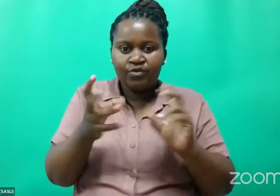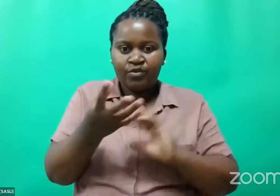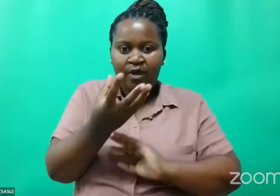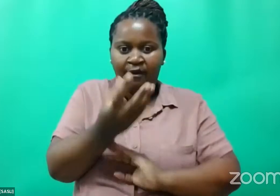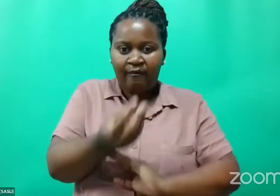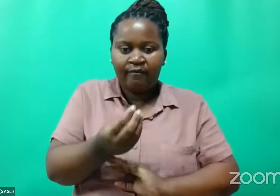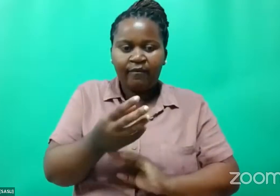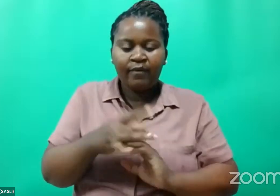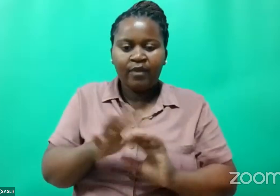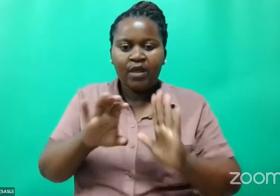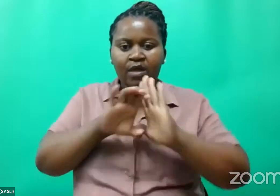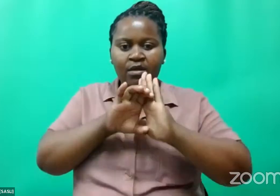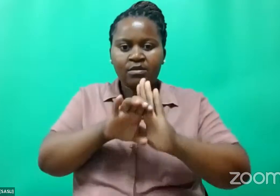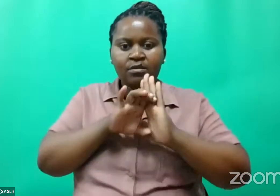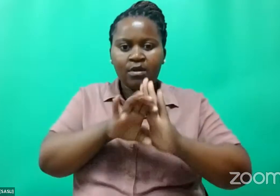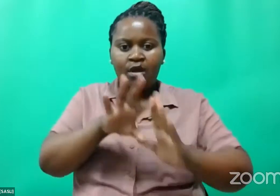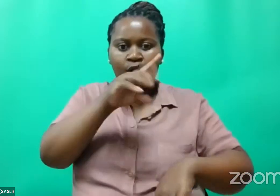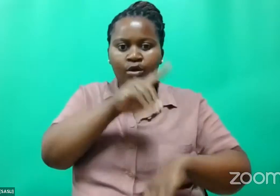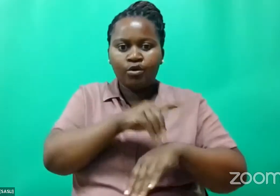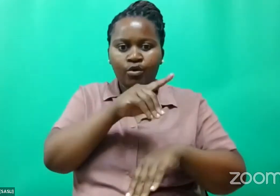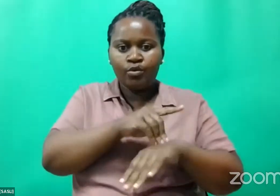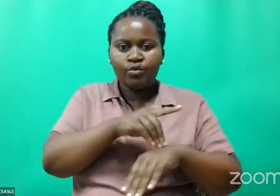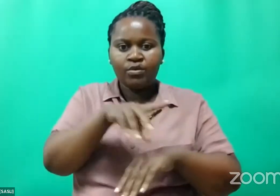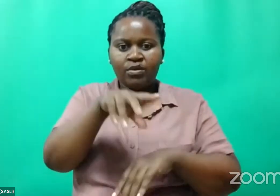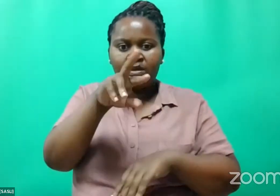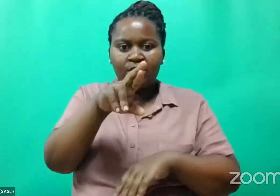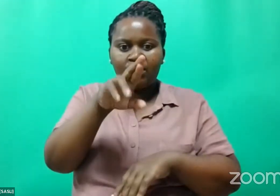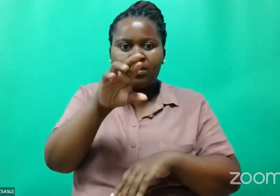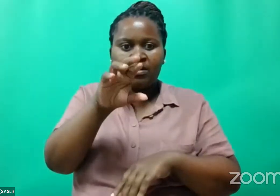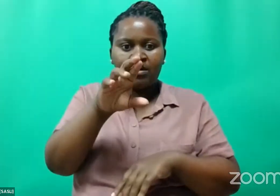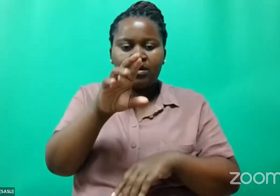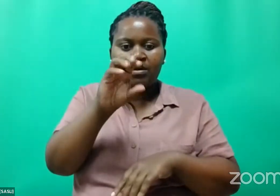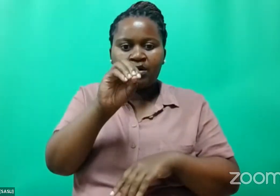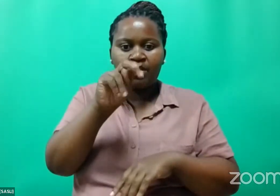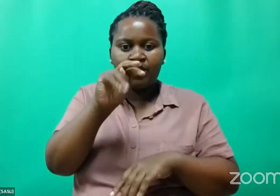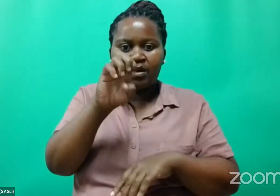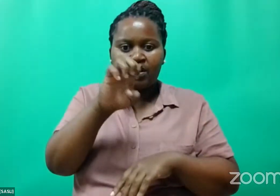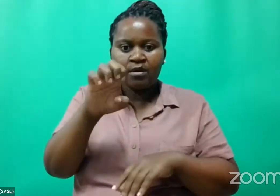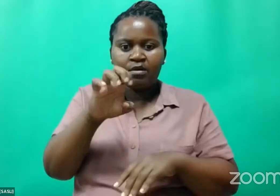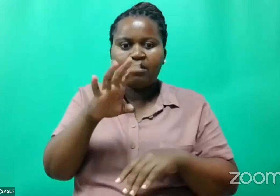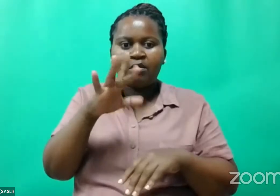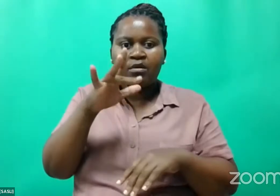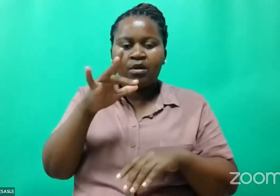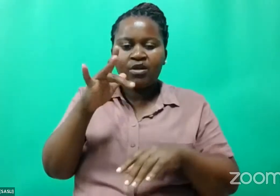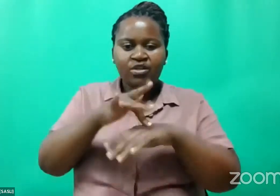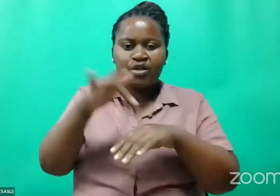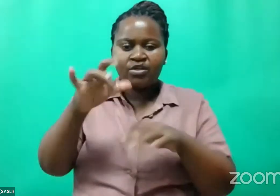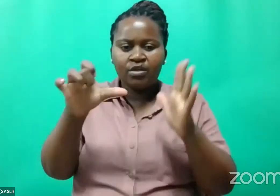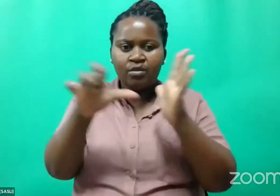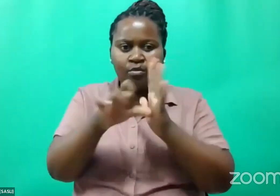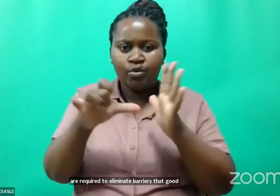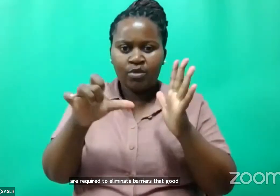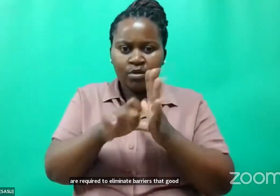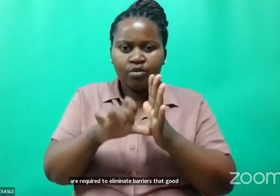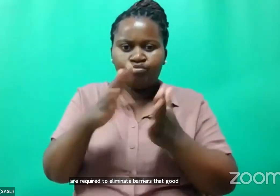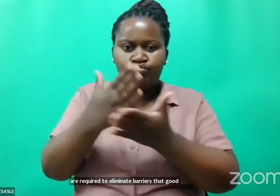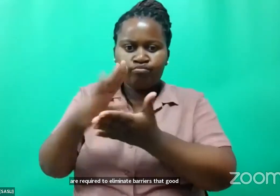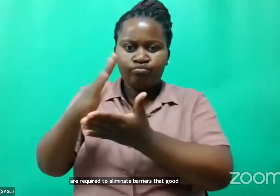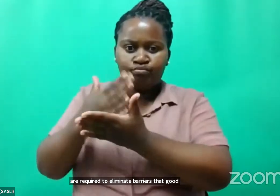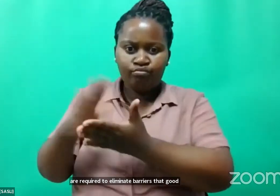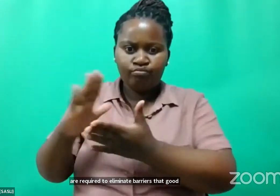for example, Dr. Ayani touched on the importance of continuous efforts required to eliminate barriers that prevent